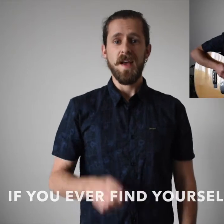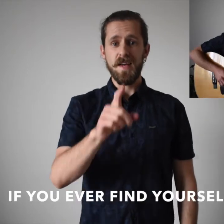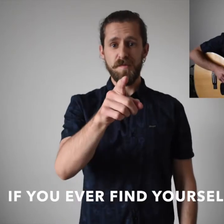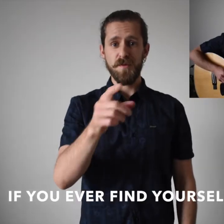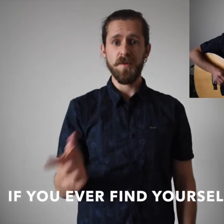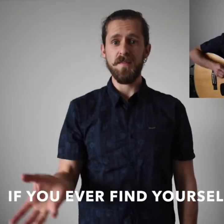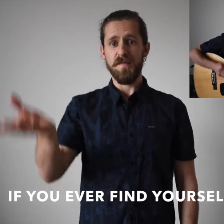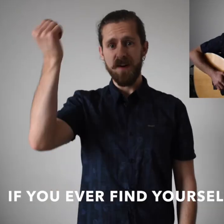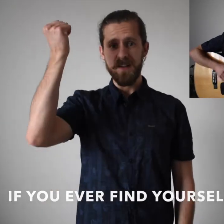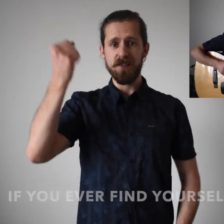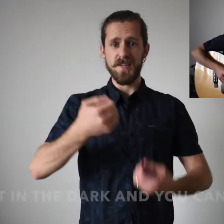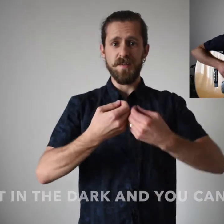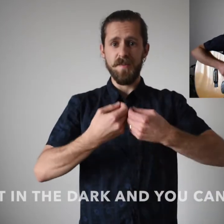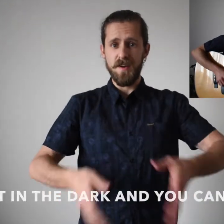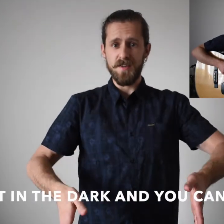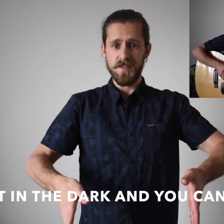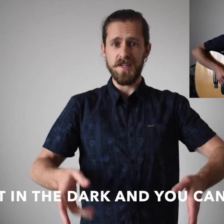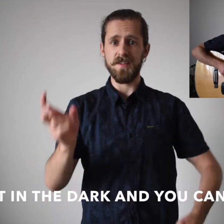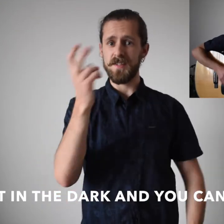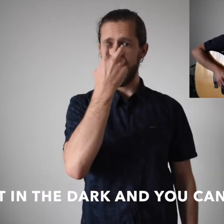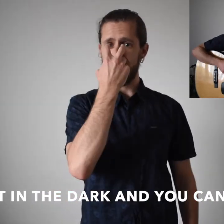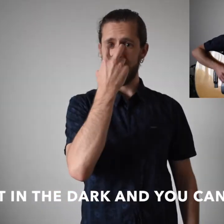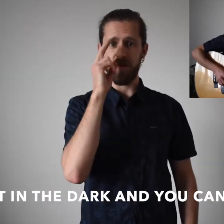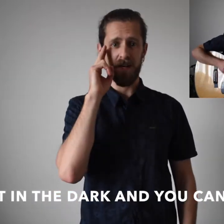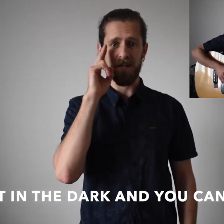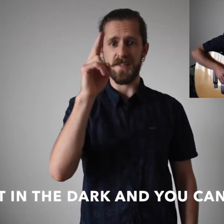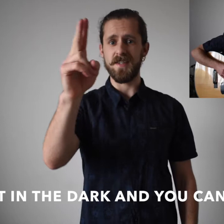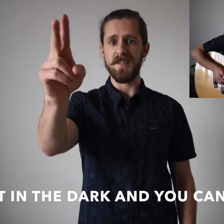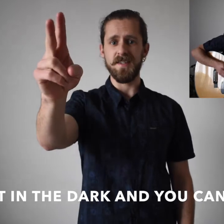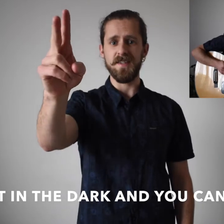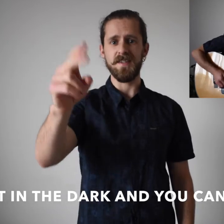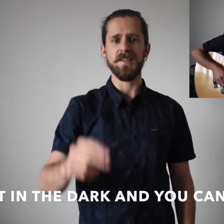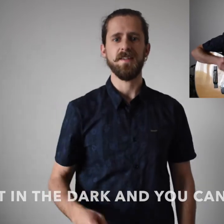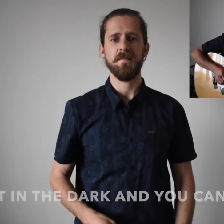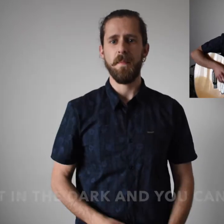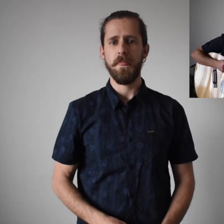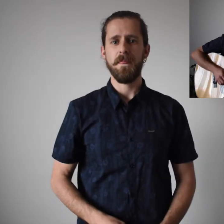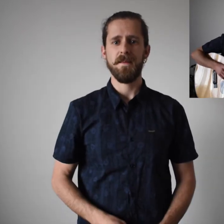If you ever find yourself lost in the dark and you can't see,